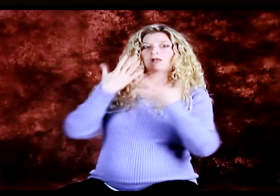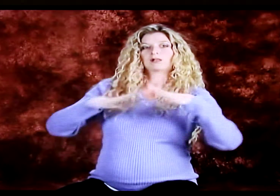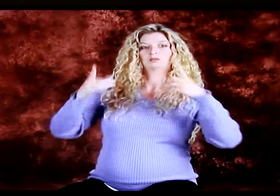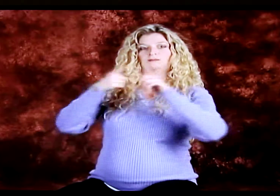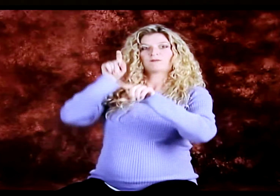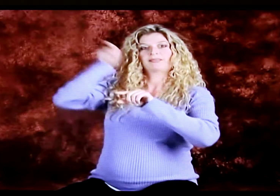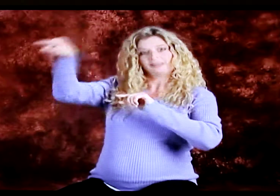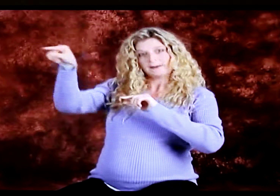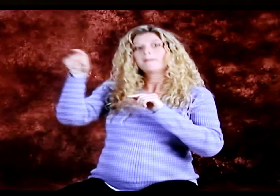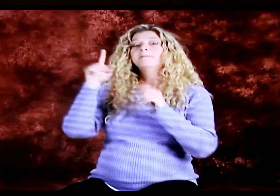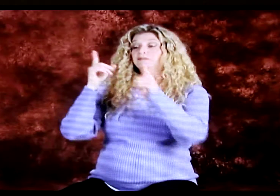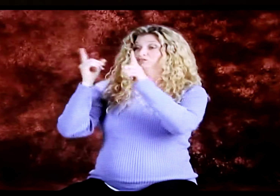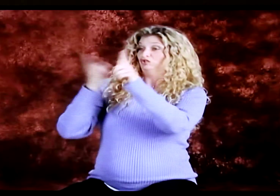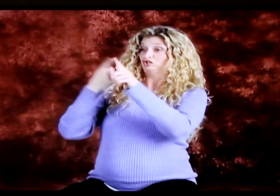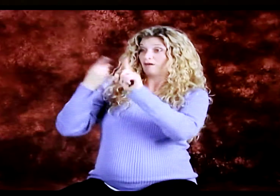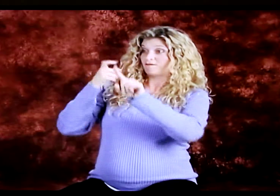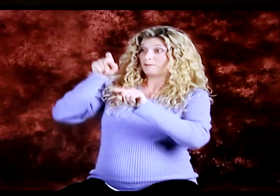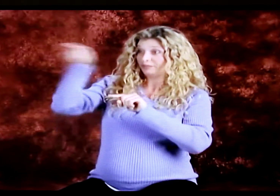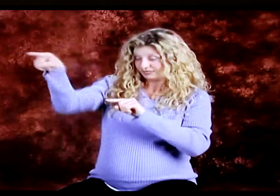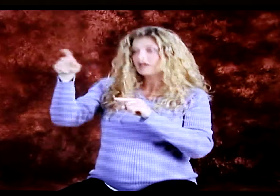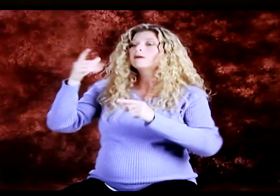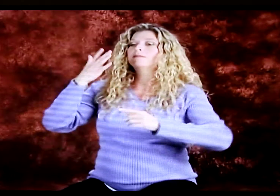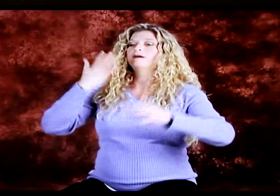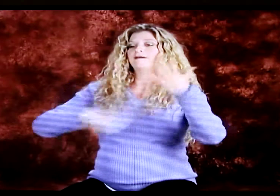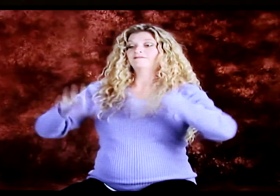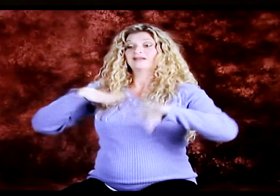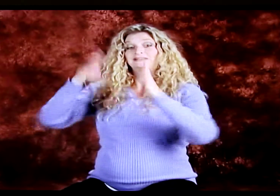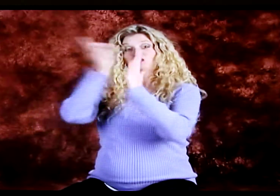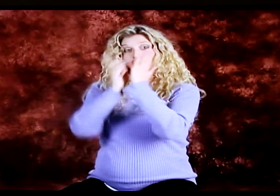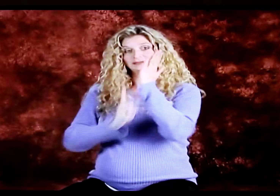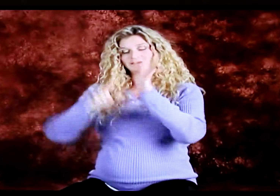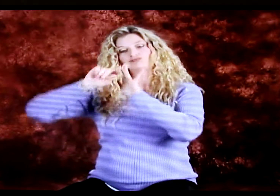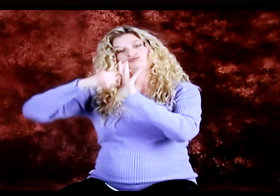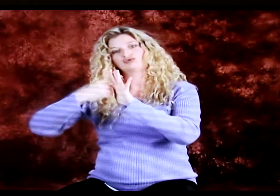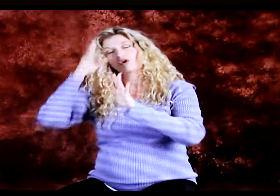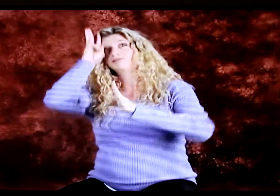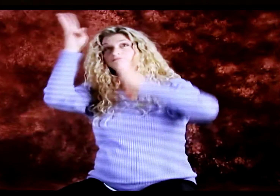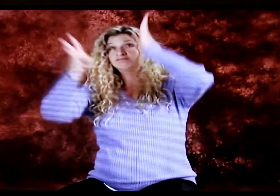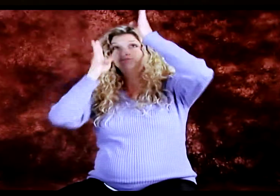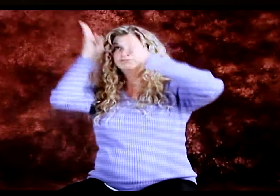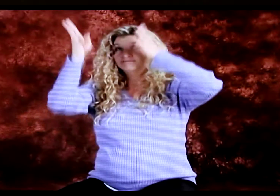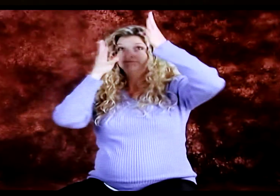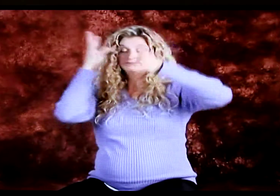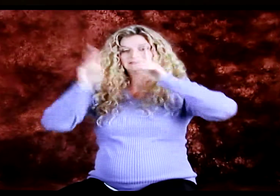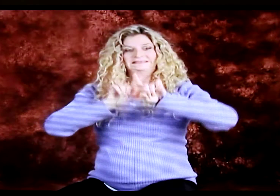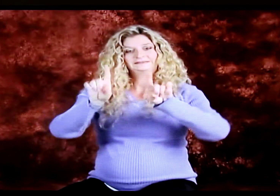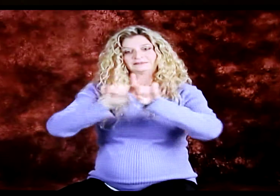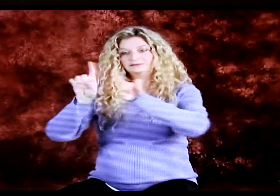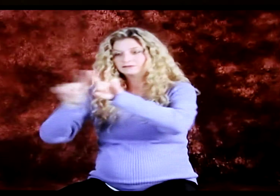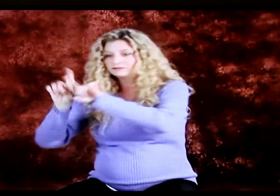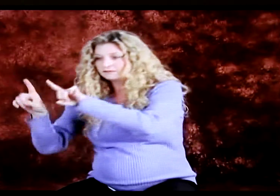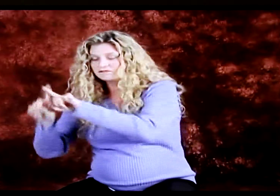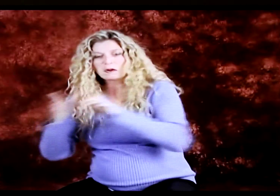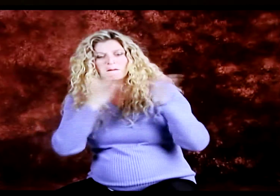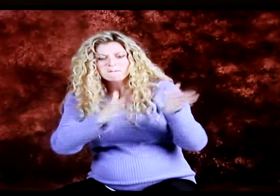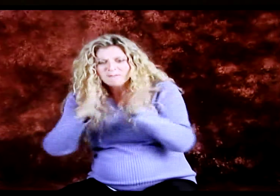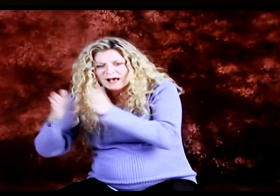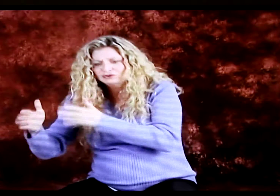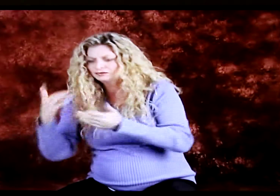here, you know, we buy our clothes from there. You know, the fashion designers start inventing all these different designs